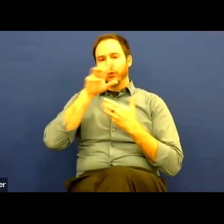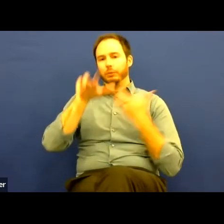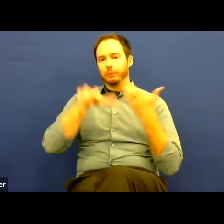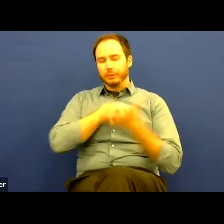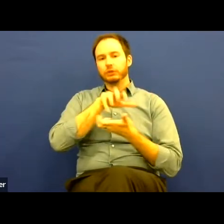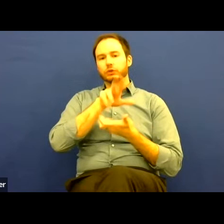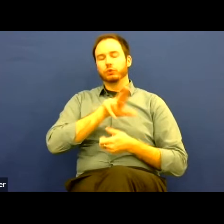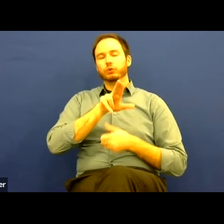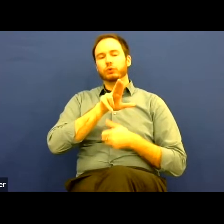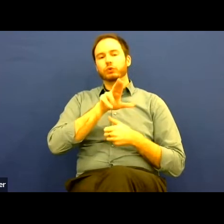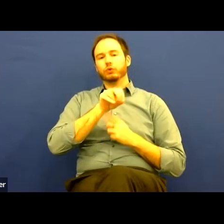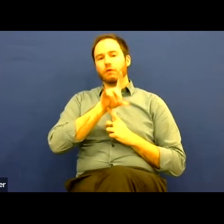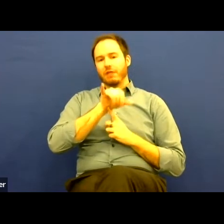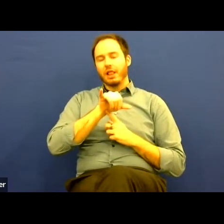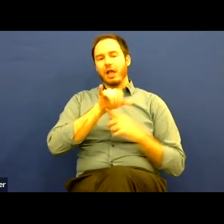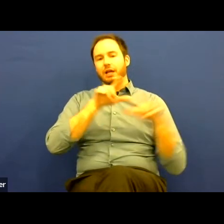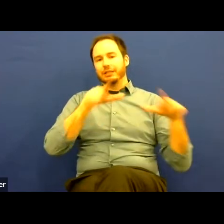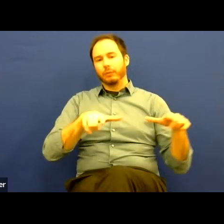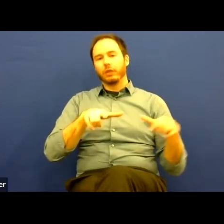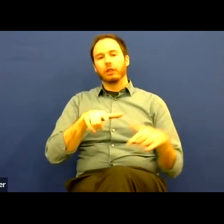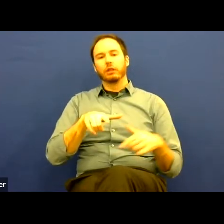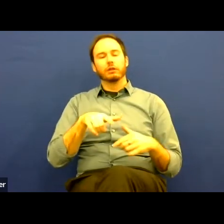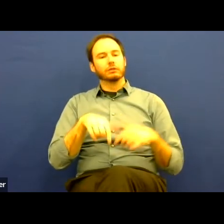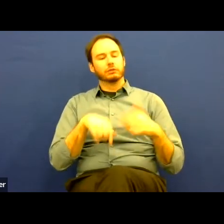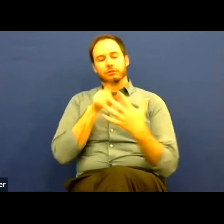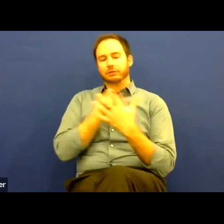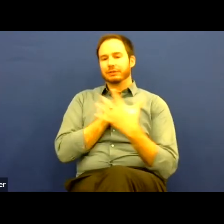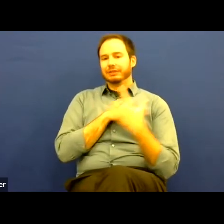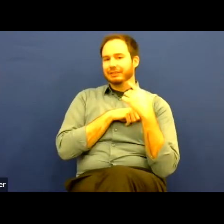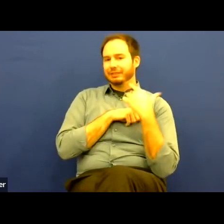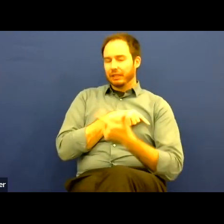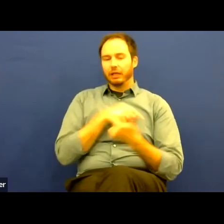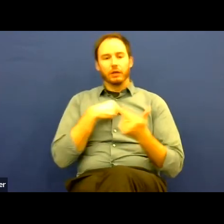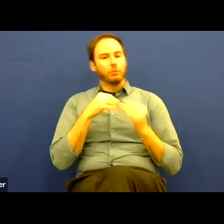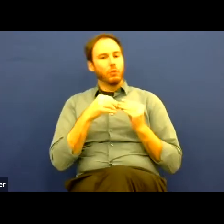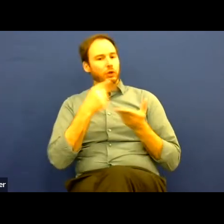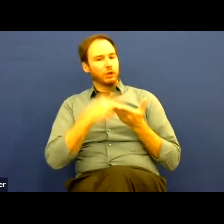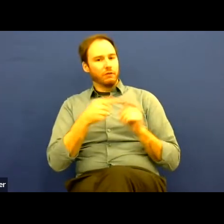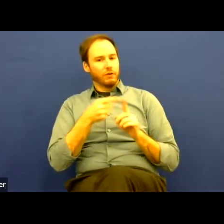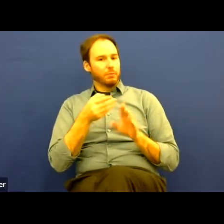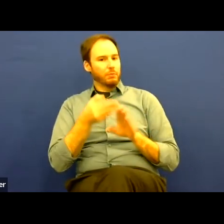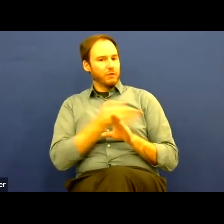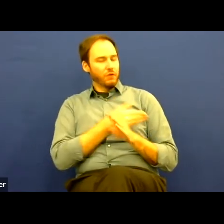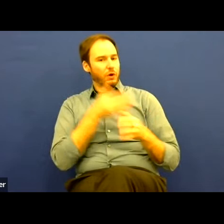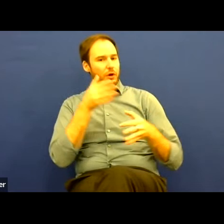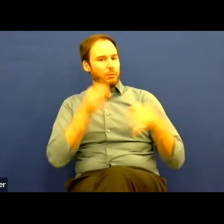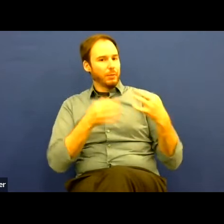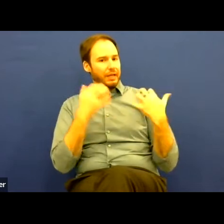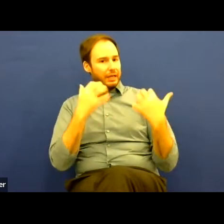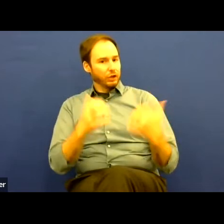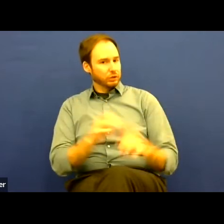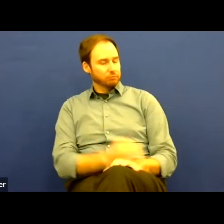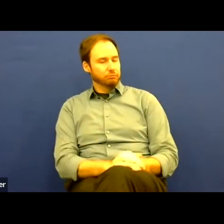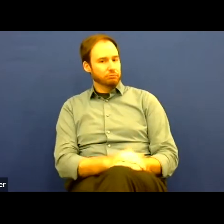tables. Seconded. Any further discussion beyond the public hearing?